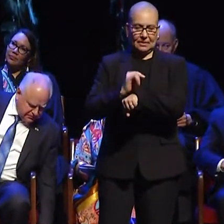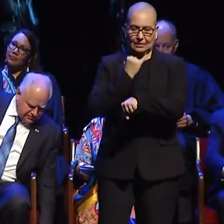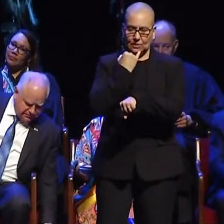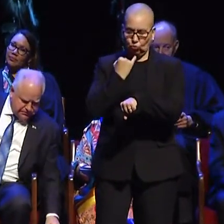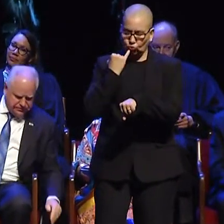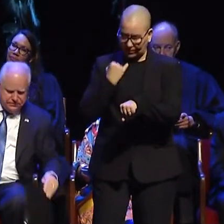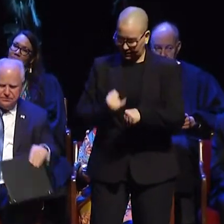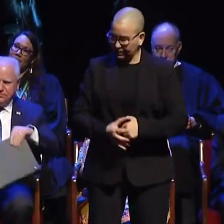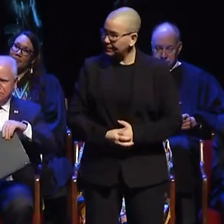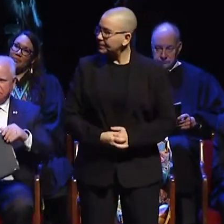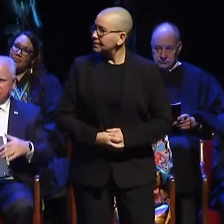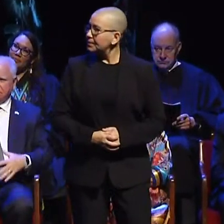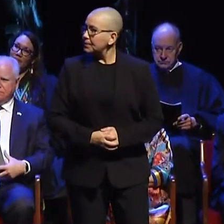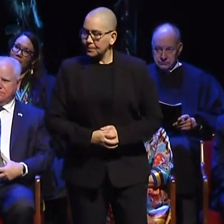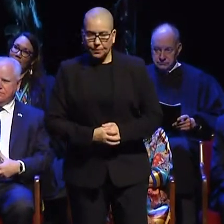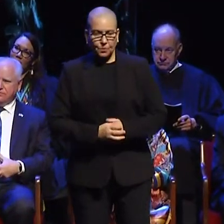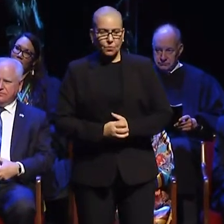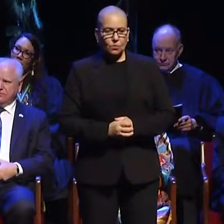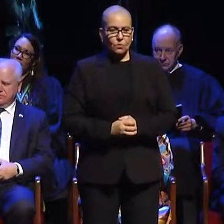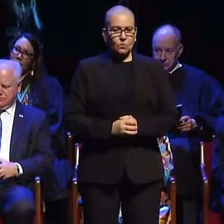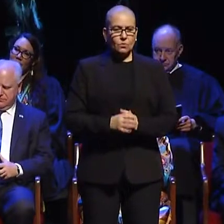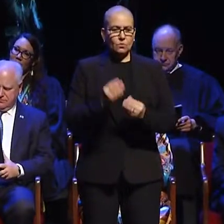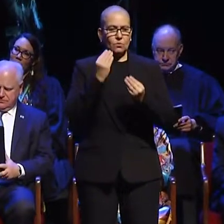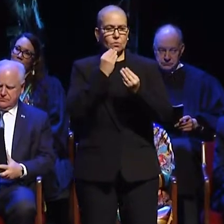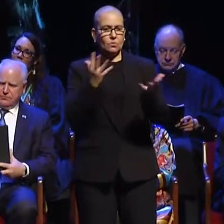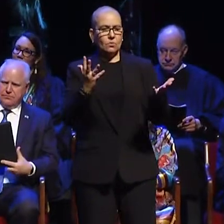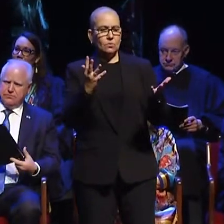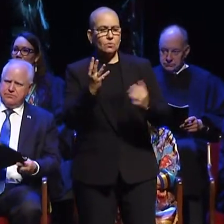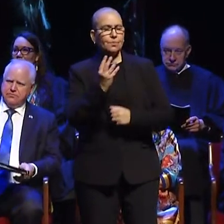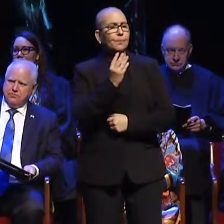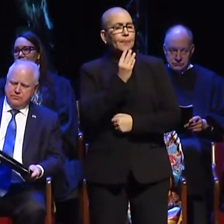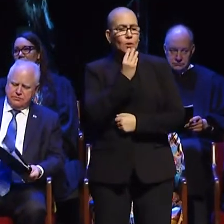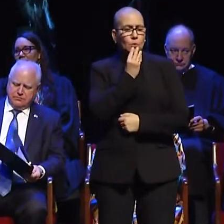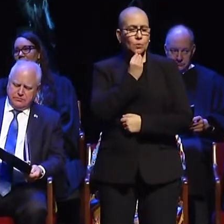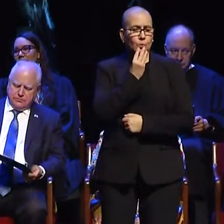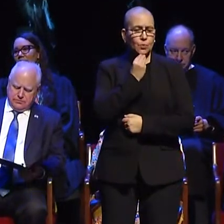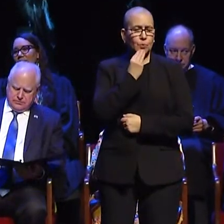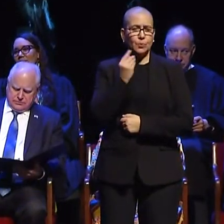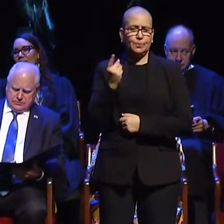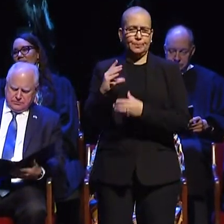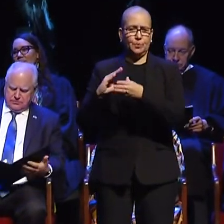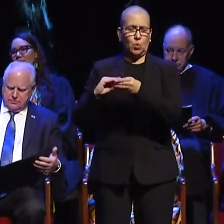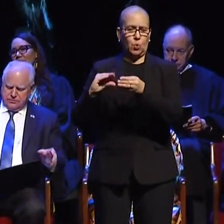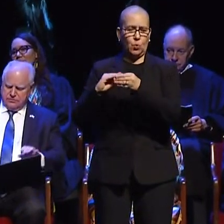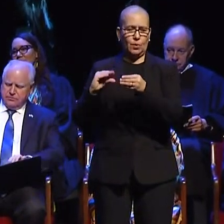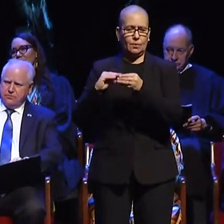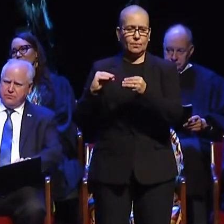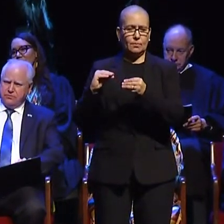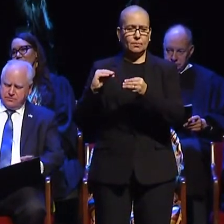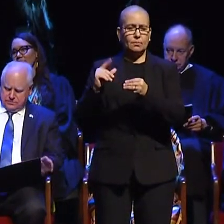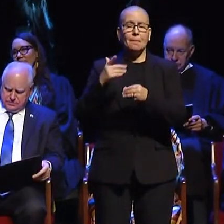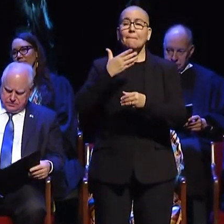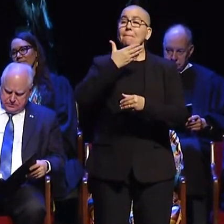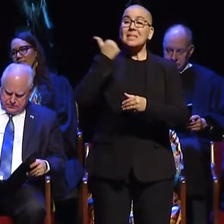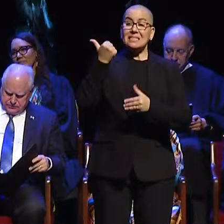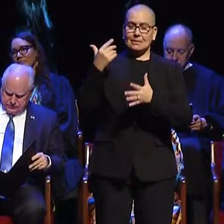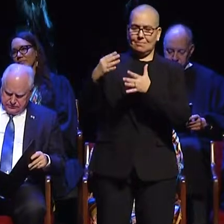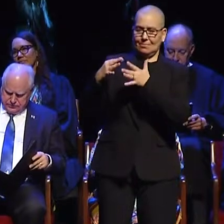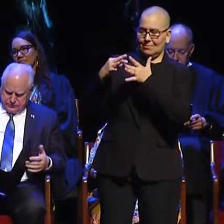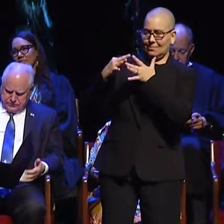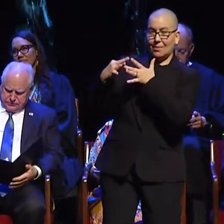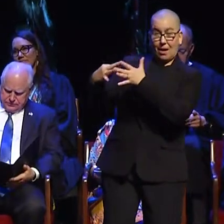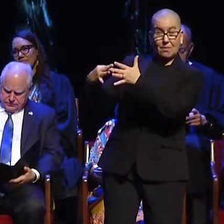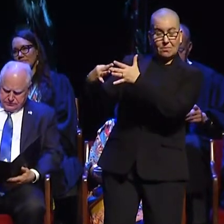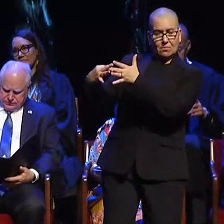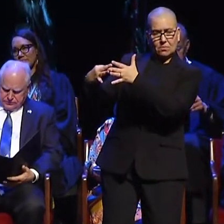There is a Jewish proverb that says, the best guide is the human heart. The